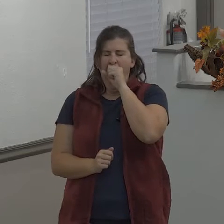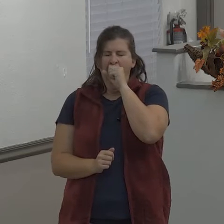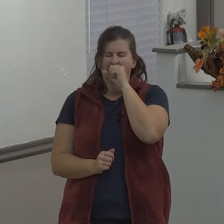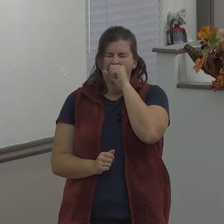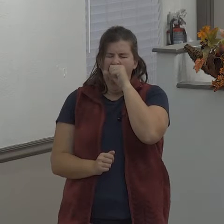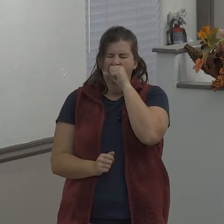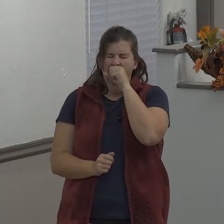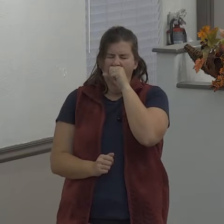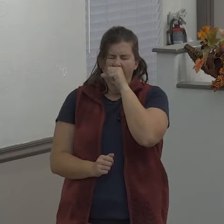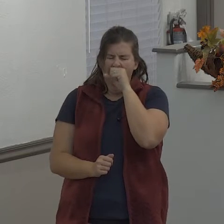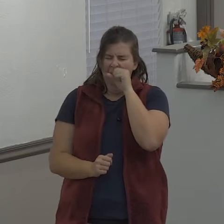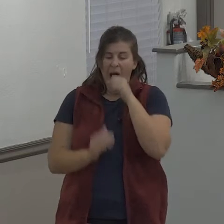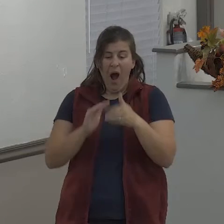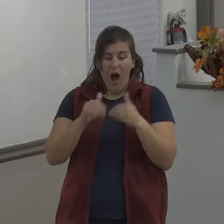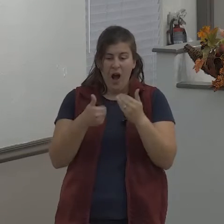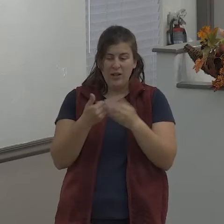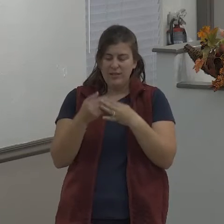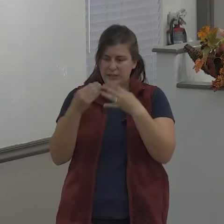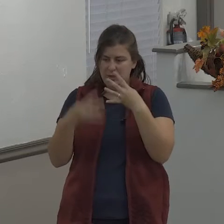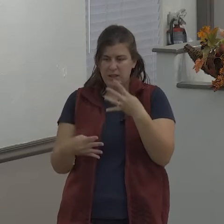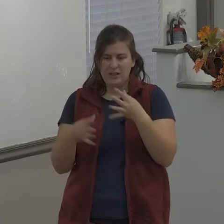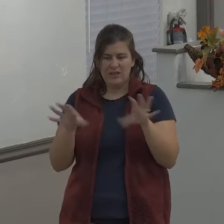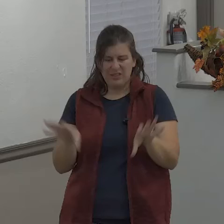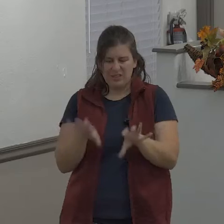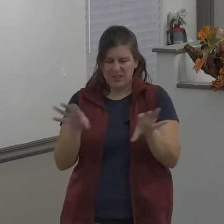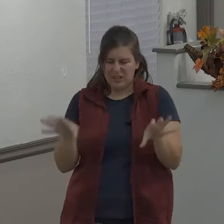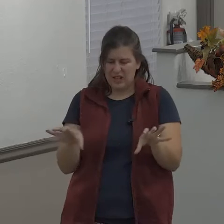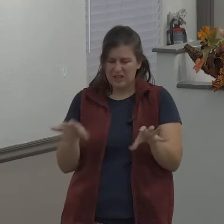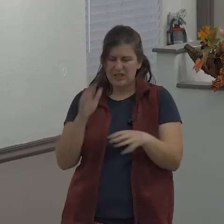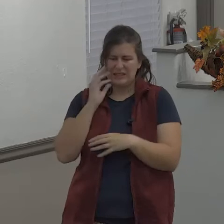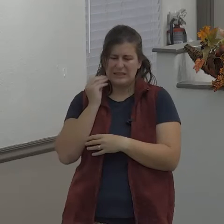that all those things are going to amount to nothing